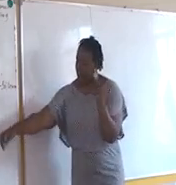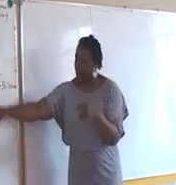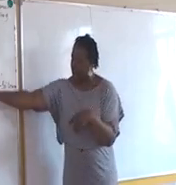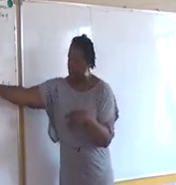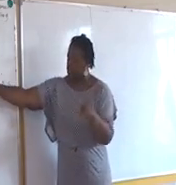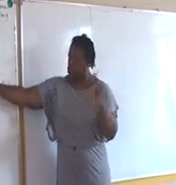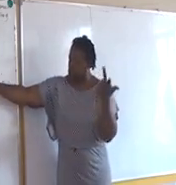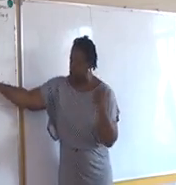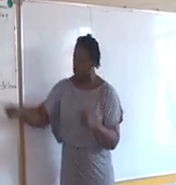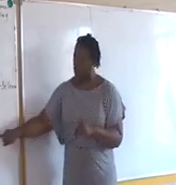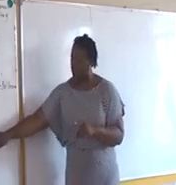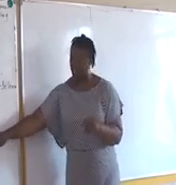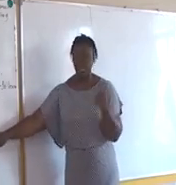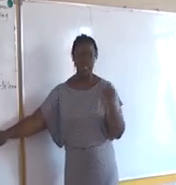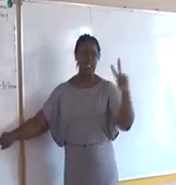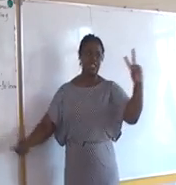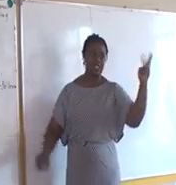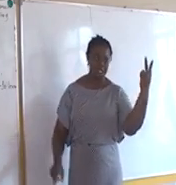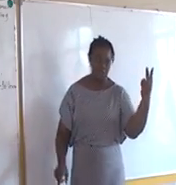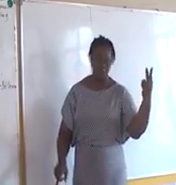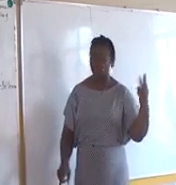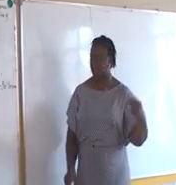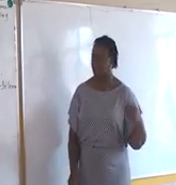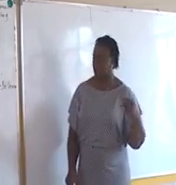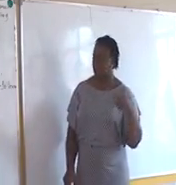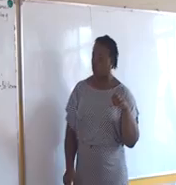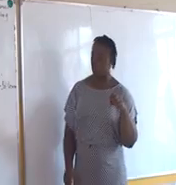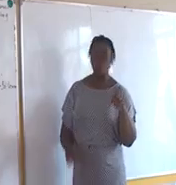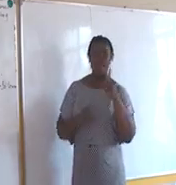15 minus 10. So